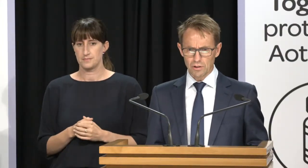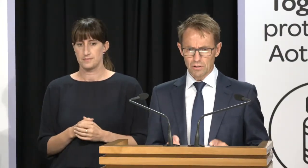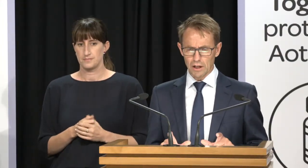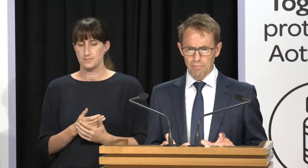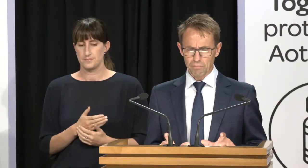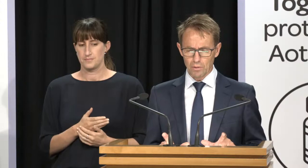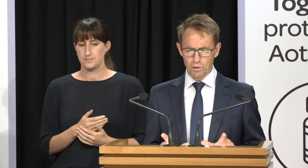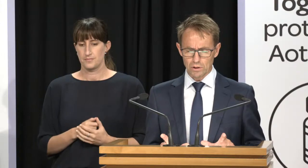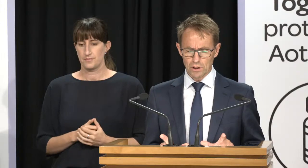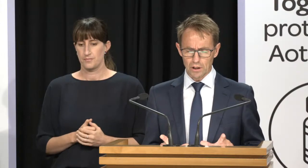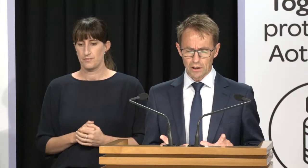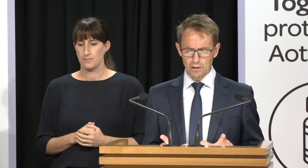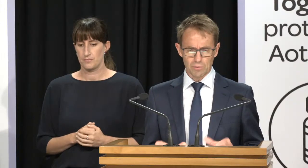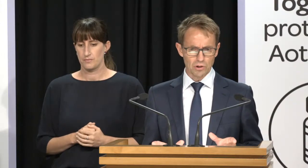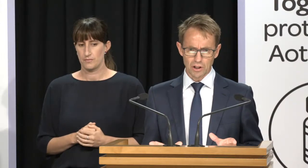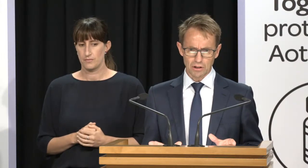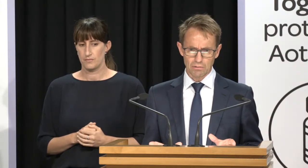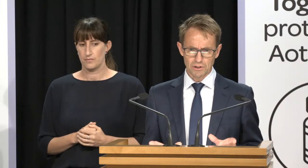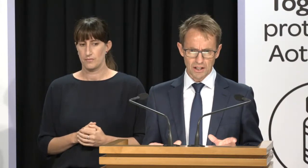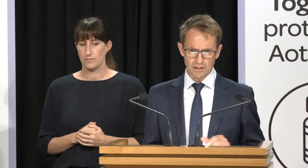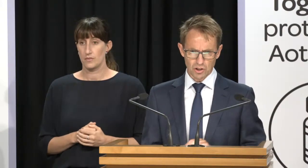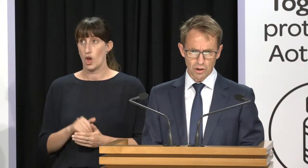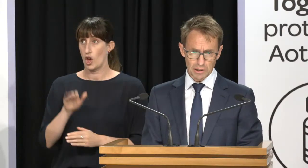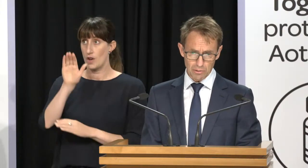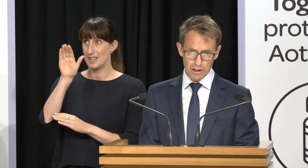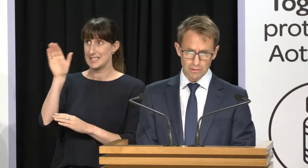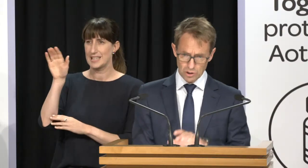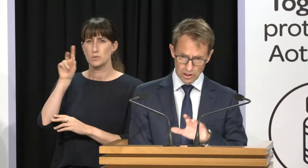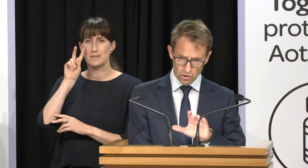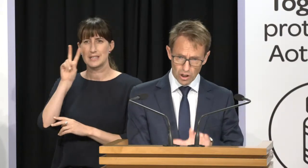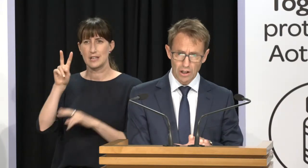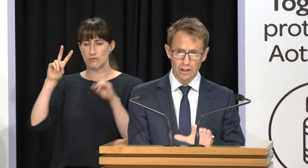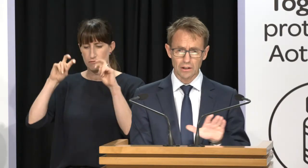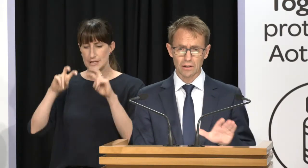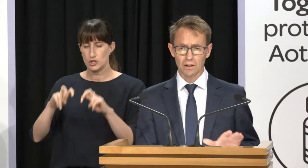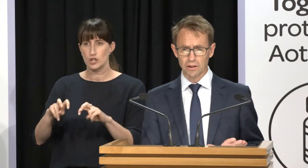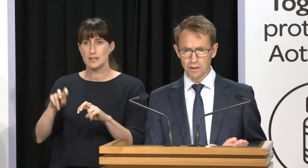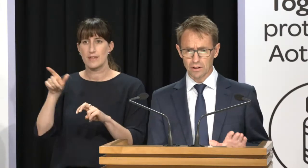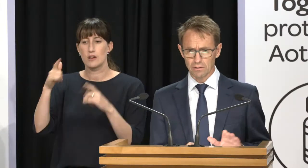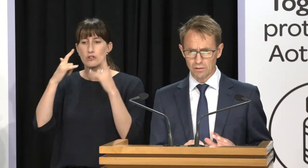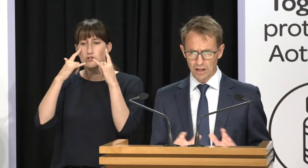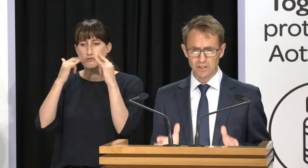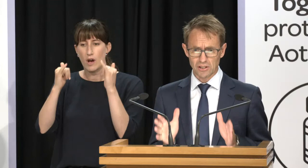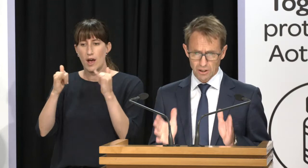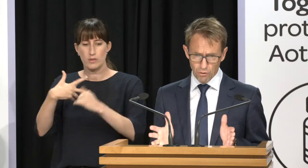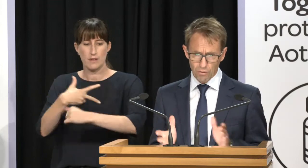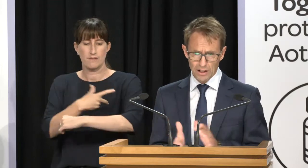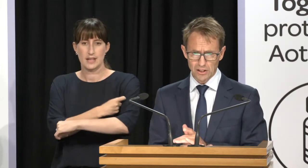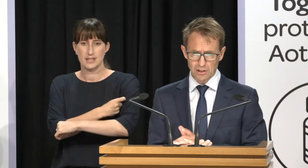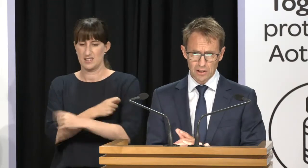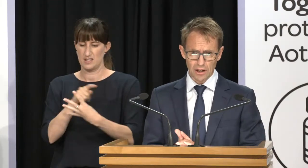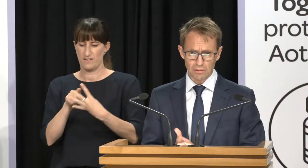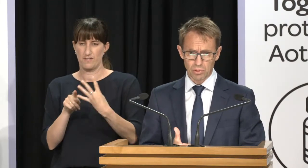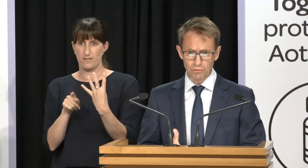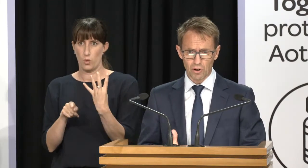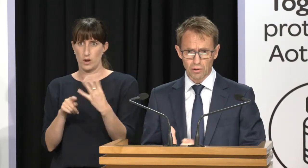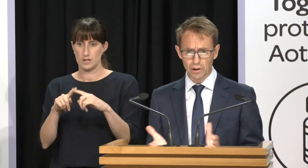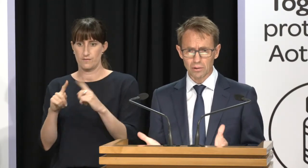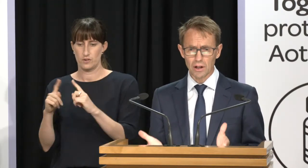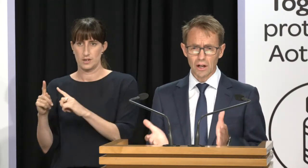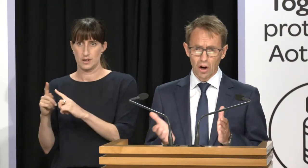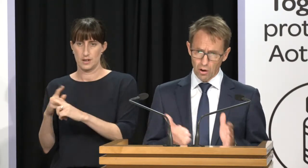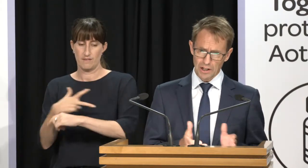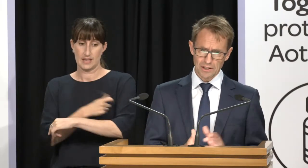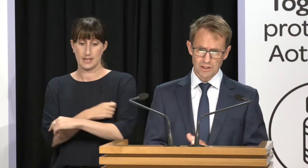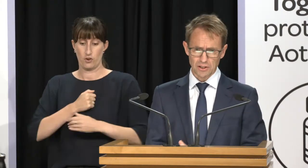to watch what the emerging studies are showing around, which are trialling the vaccines, the 4 vaccines in our